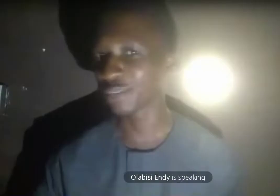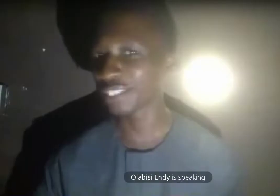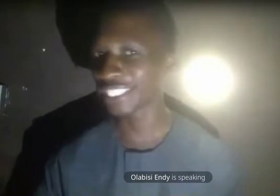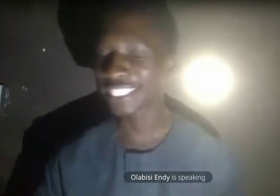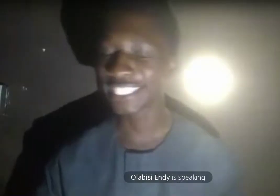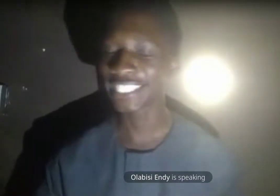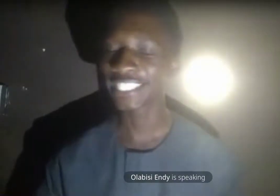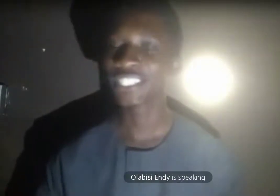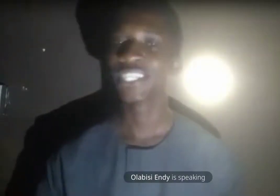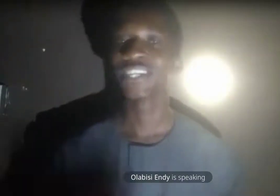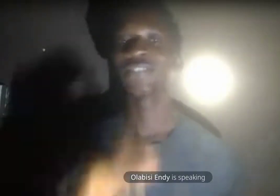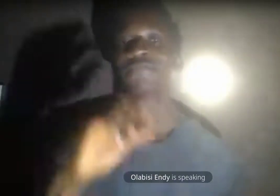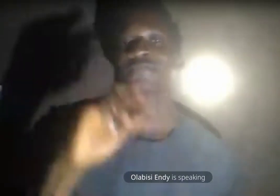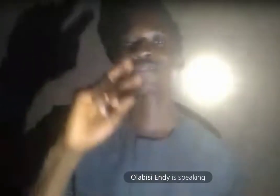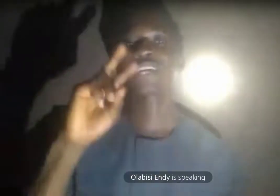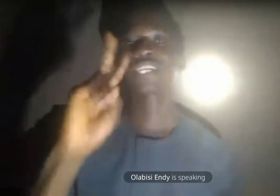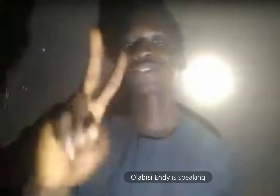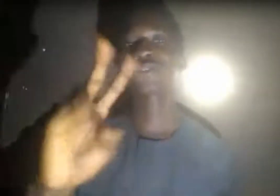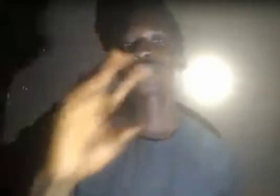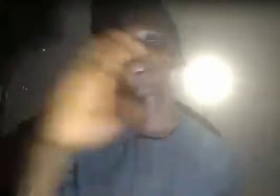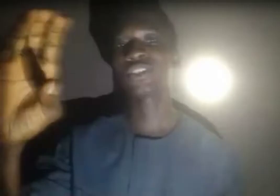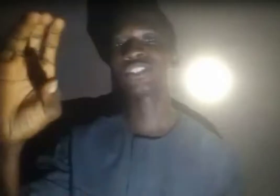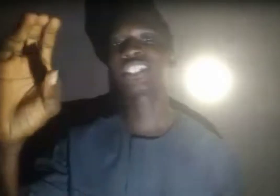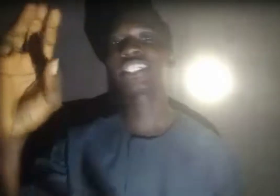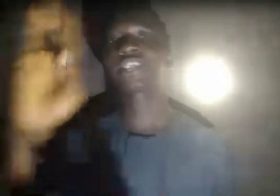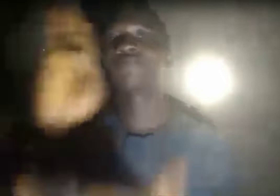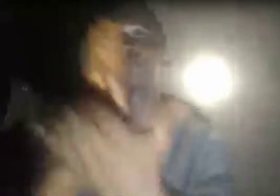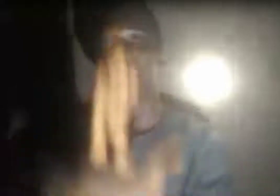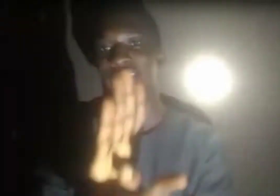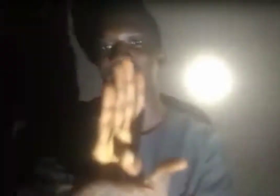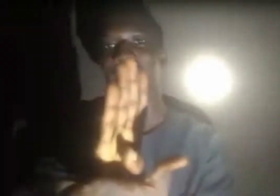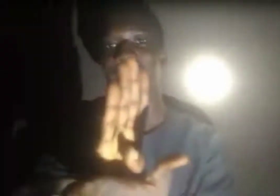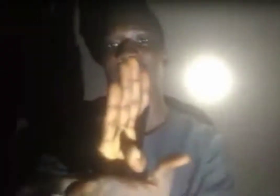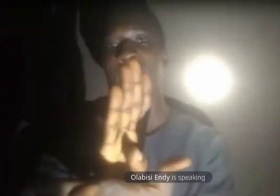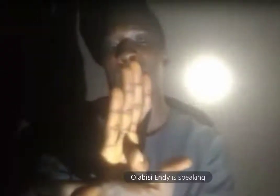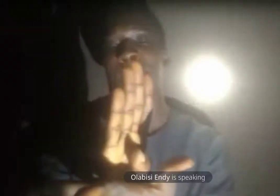Beautiful. 698 million. 698 million.